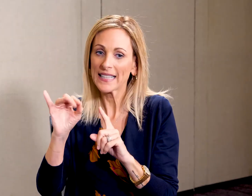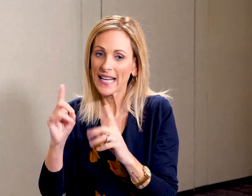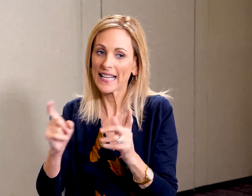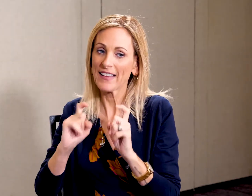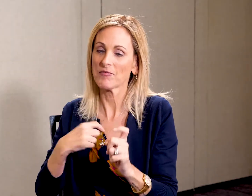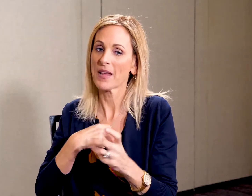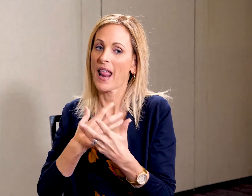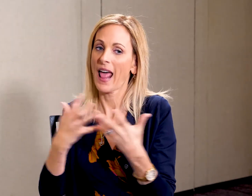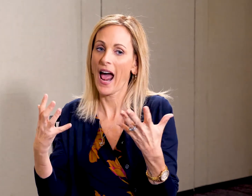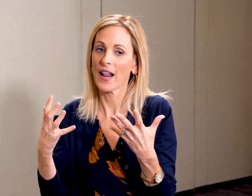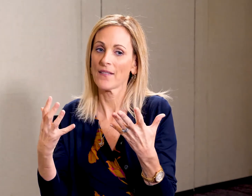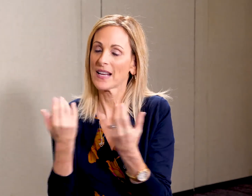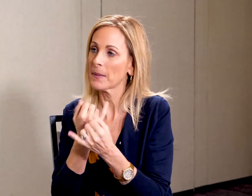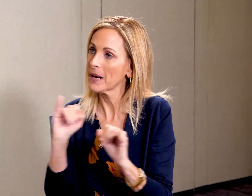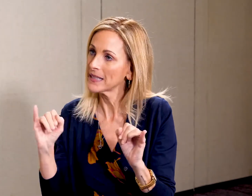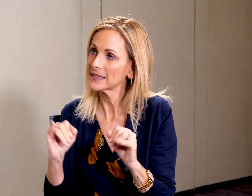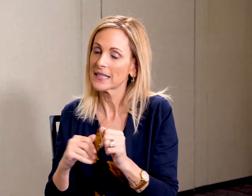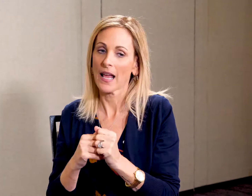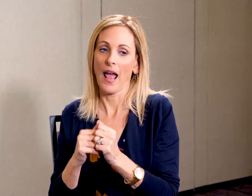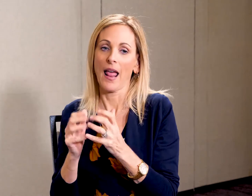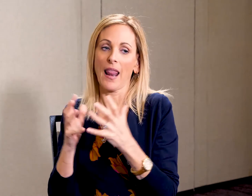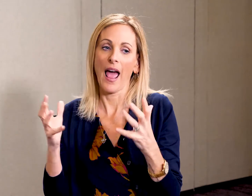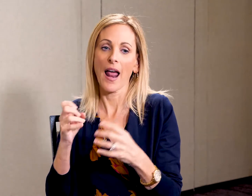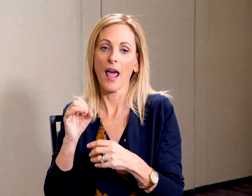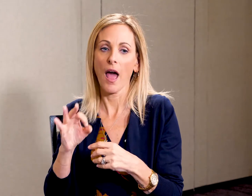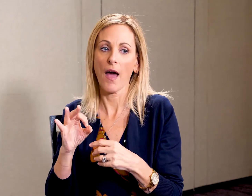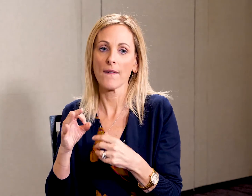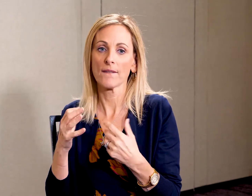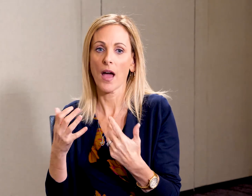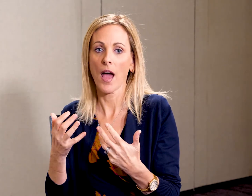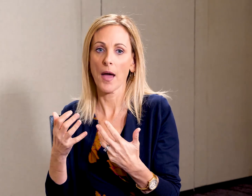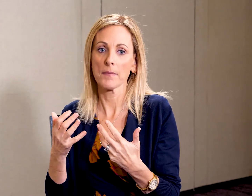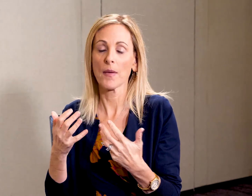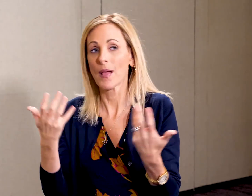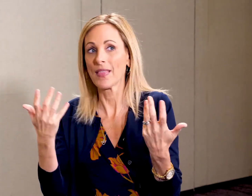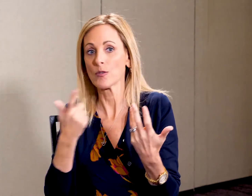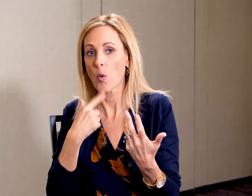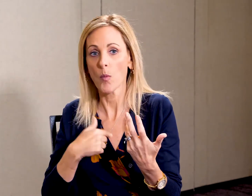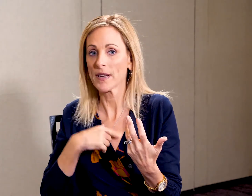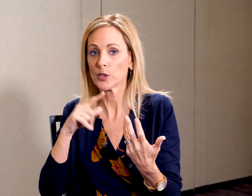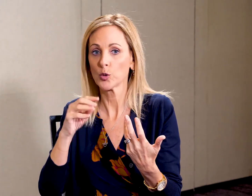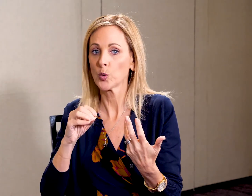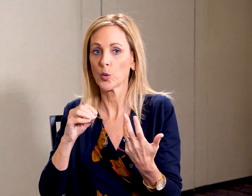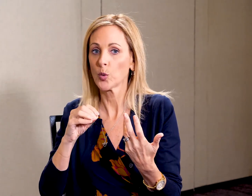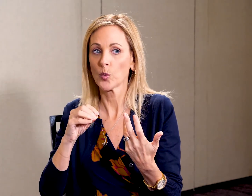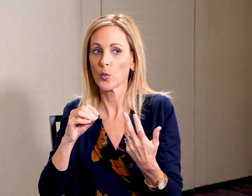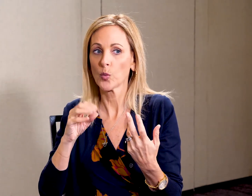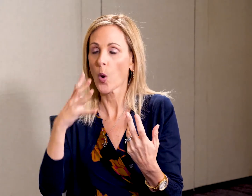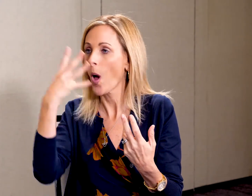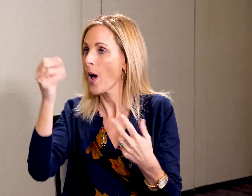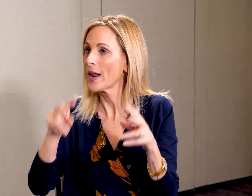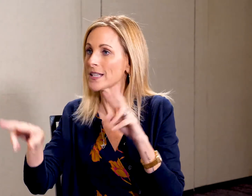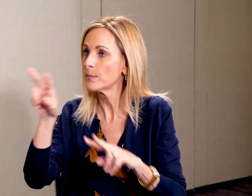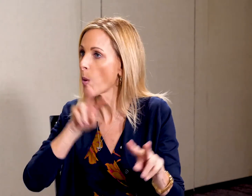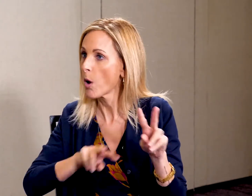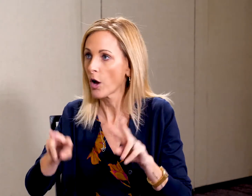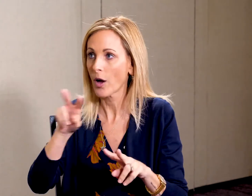forth. But they gave me a great deal of independence, And I mean, they told me to go out and